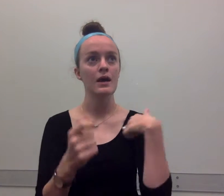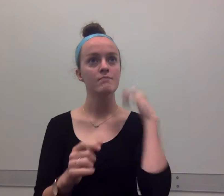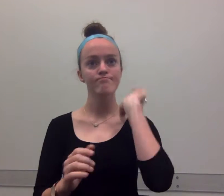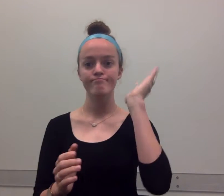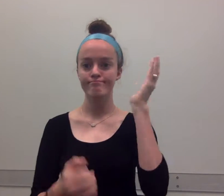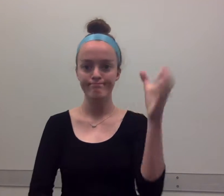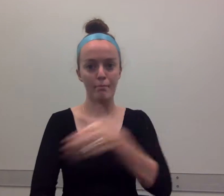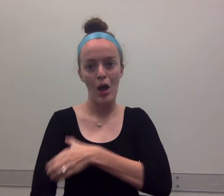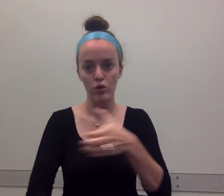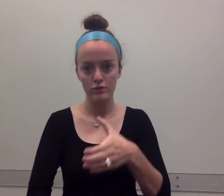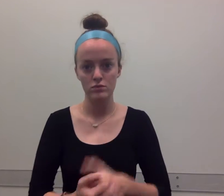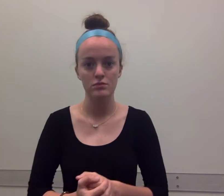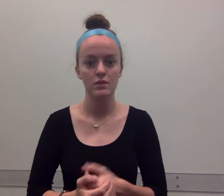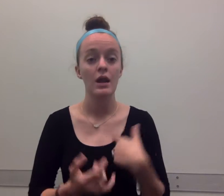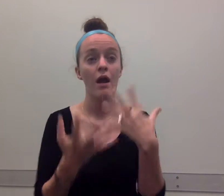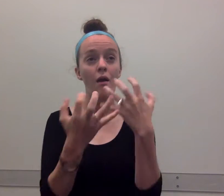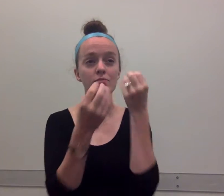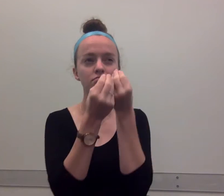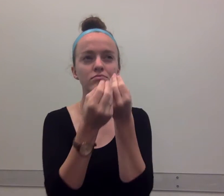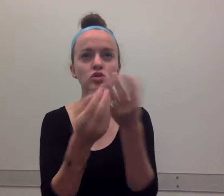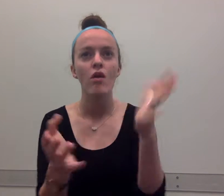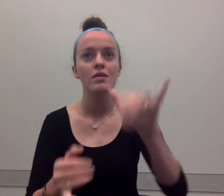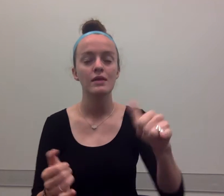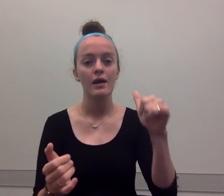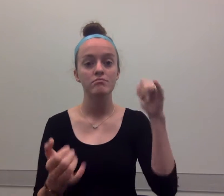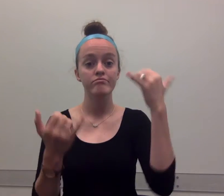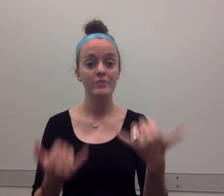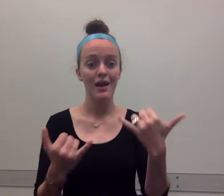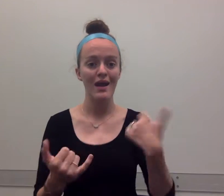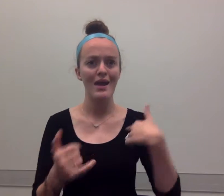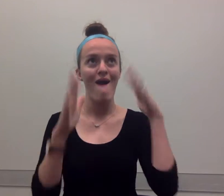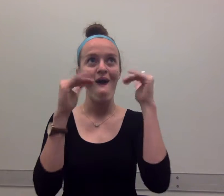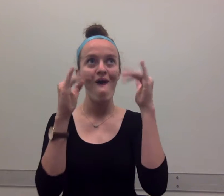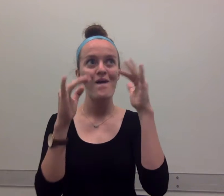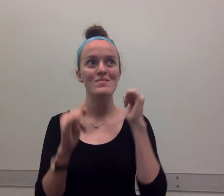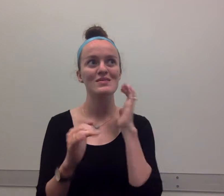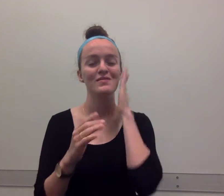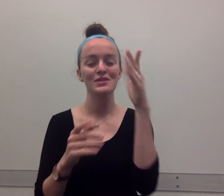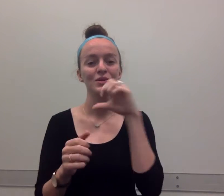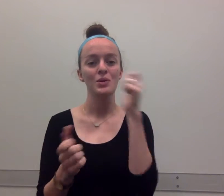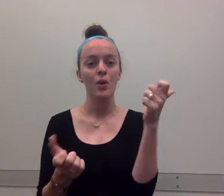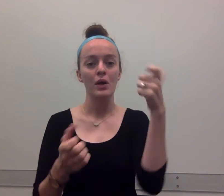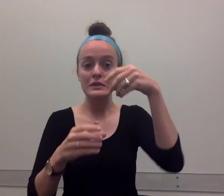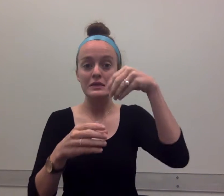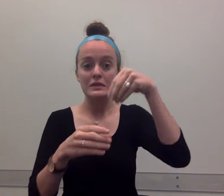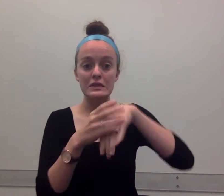with you today in hopes that you don't end up in a situation where you are unsuccessful.